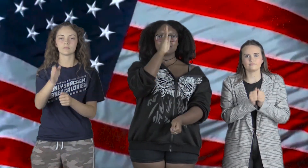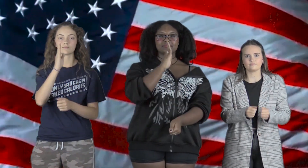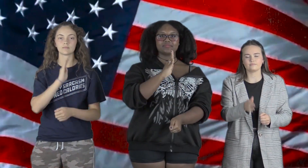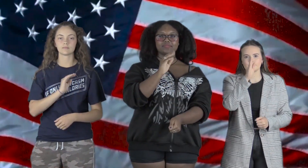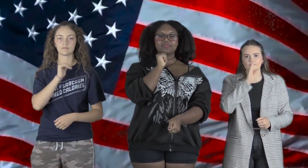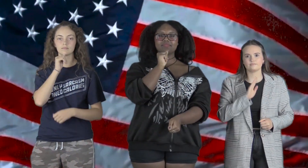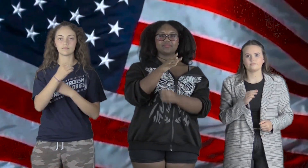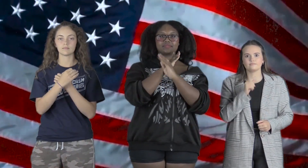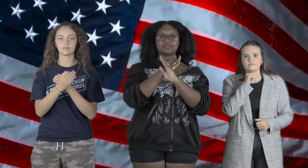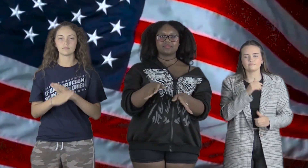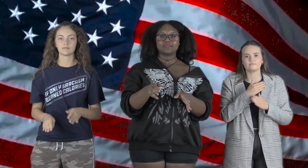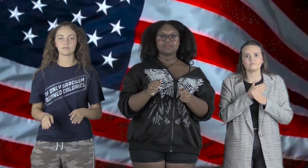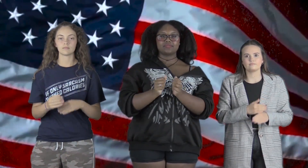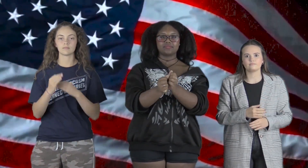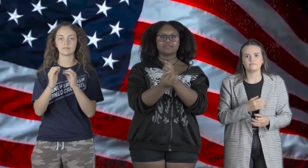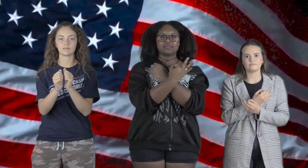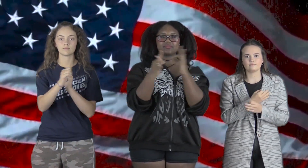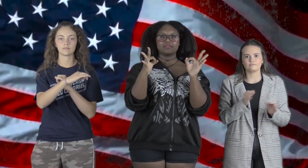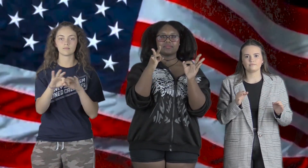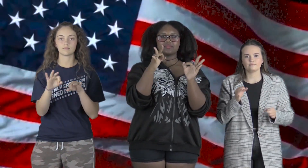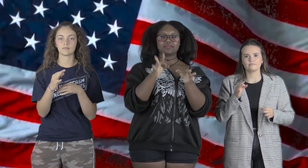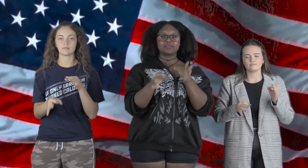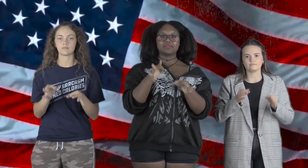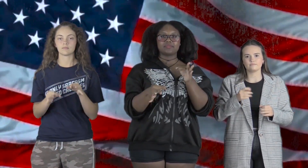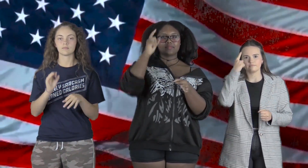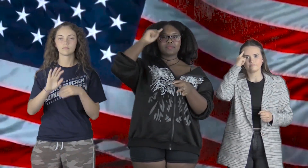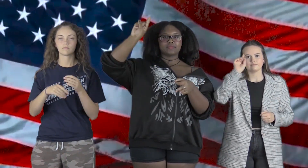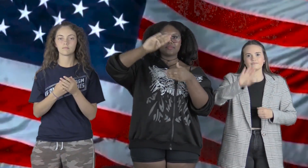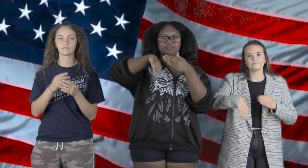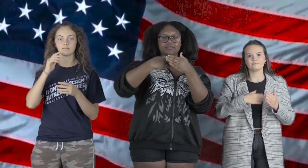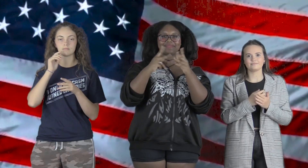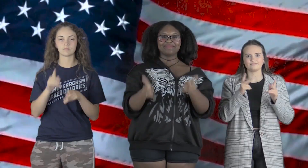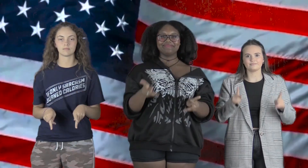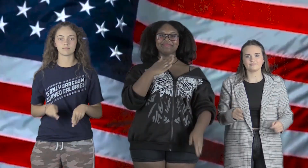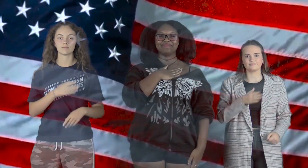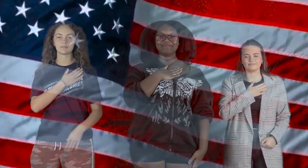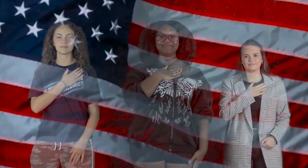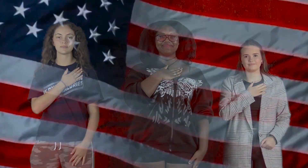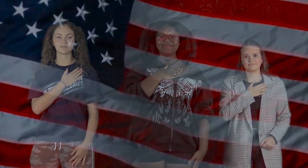under God, indivisible, with liberty and justice for all.